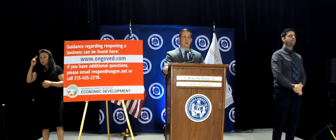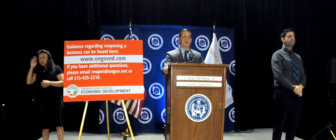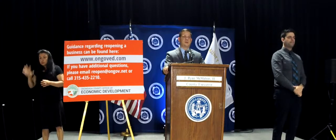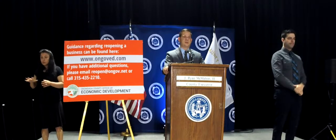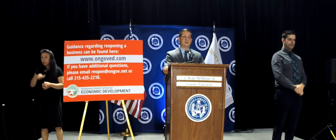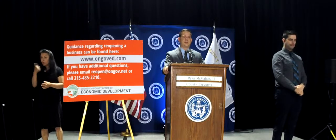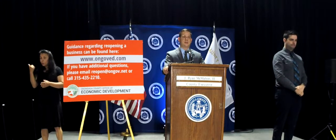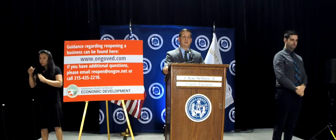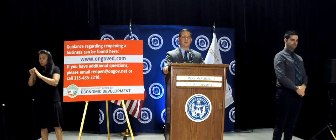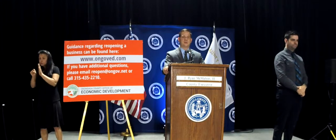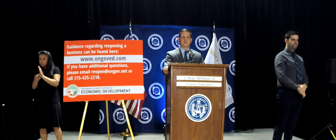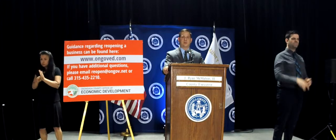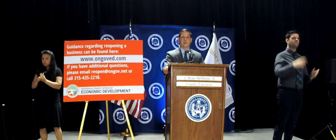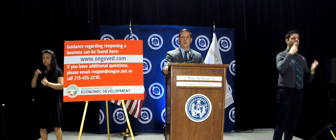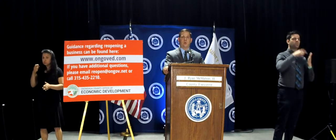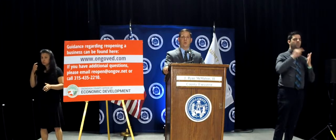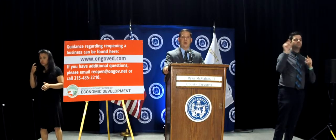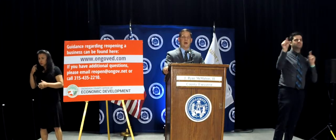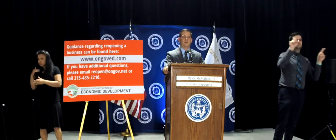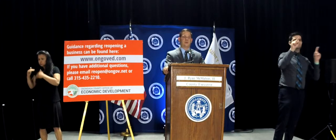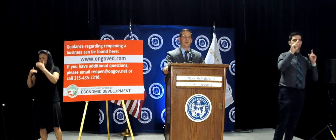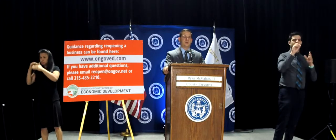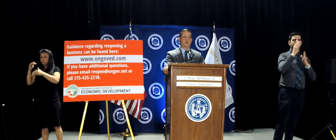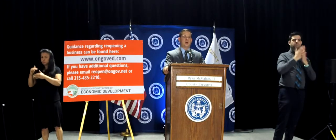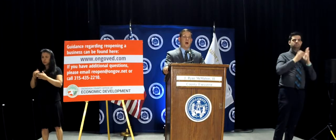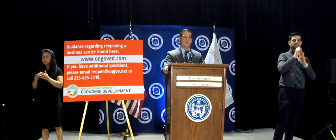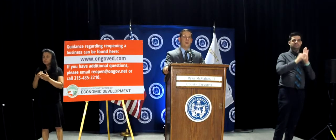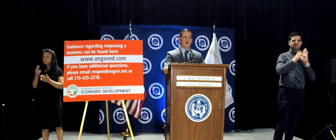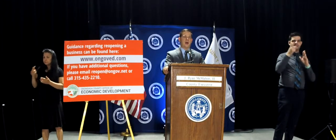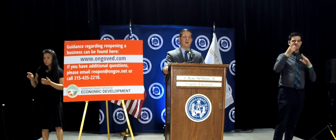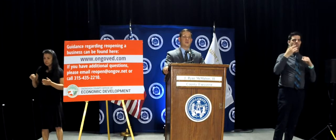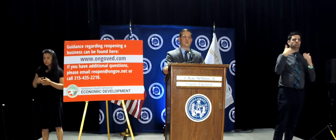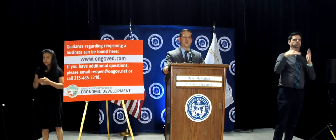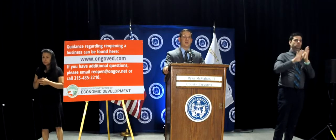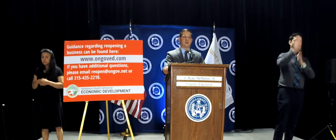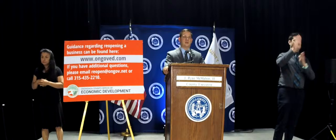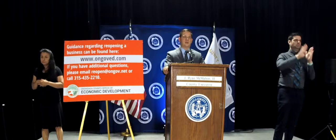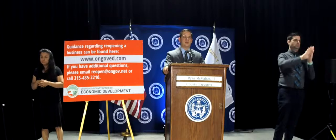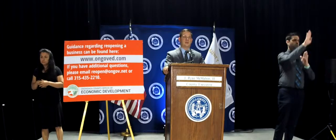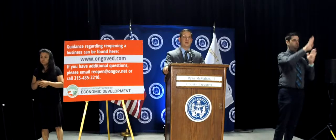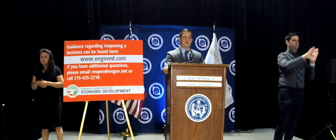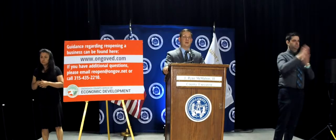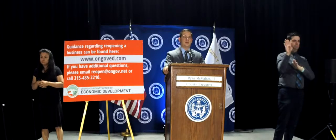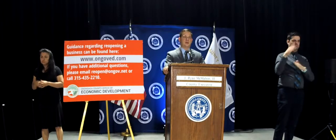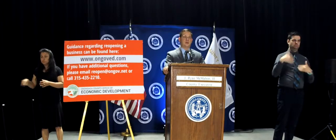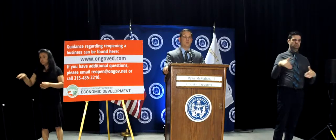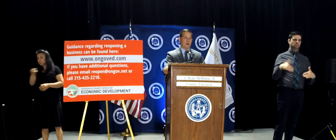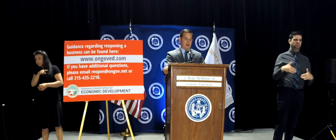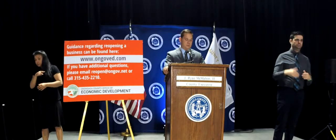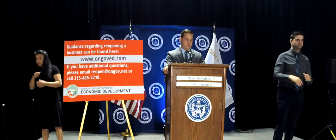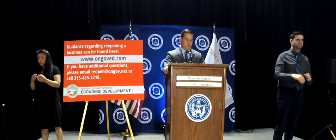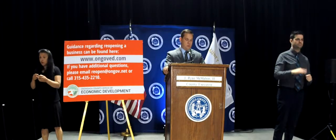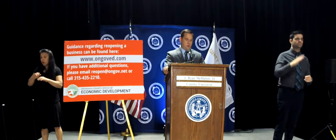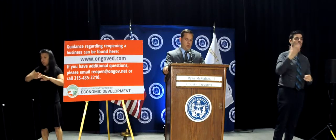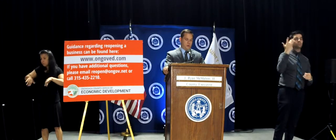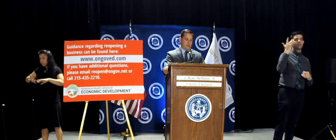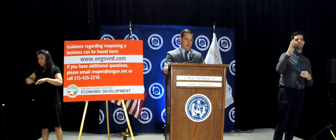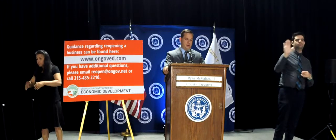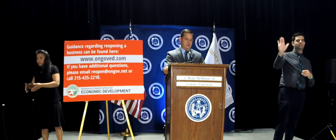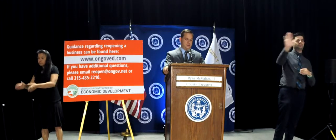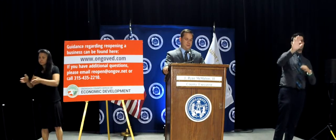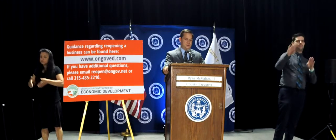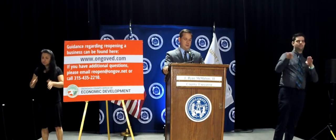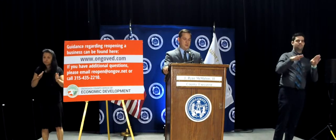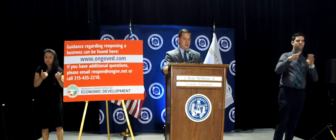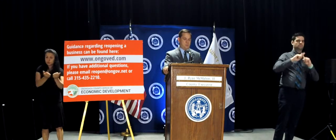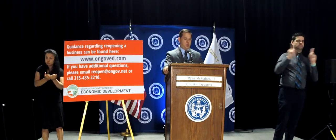different spikes. They did things a little differently than what we have. I also think that what I learned, and